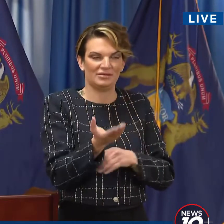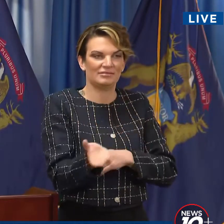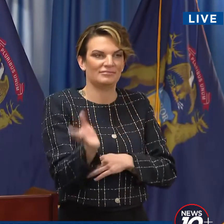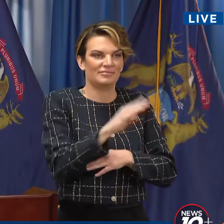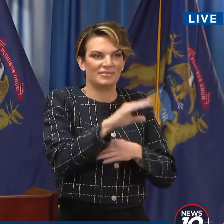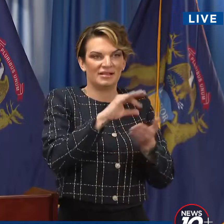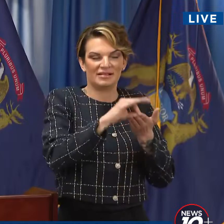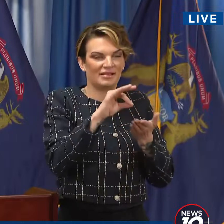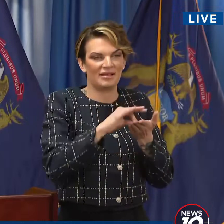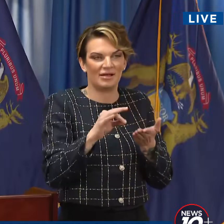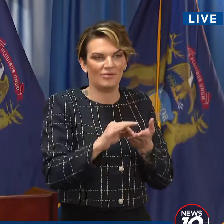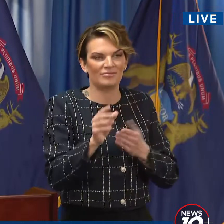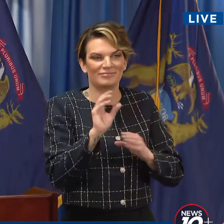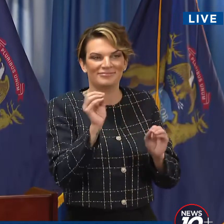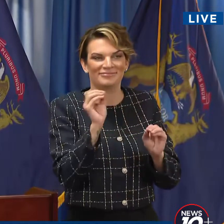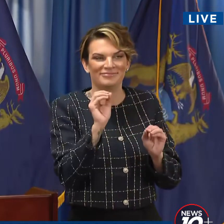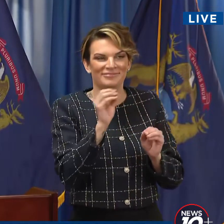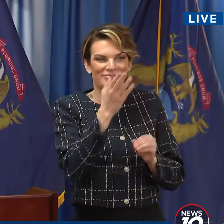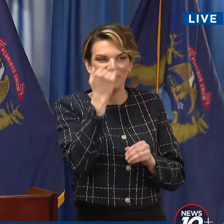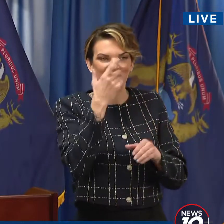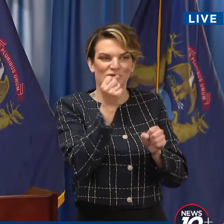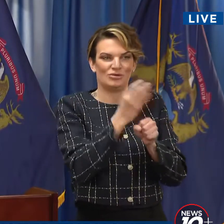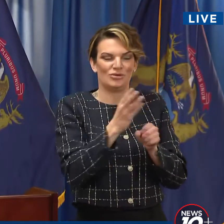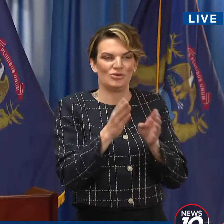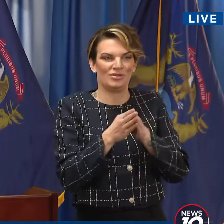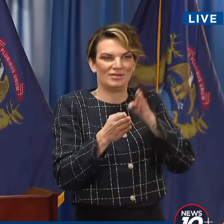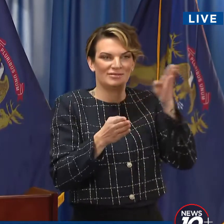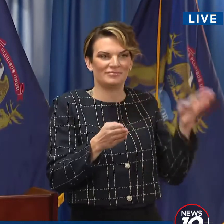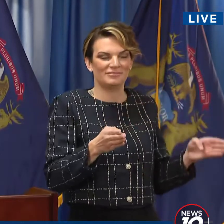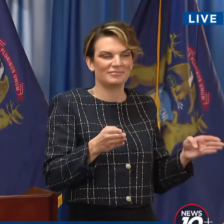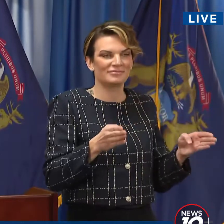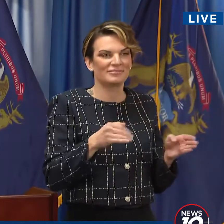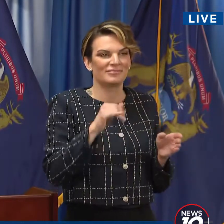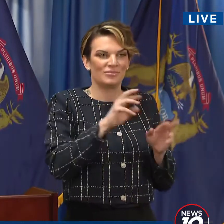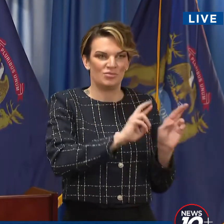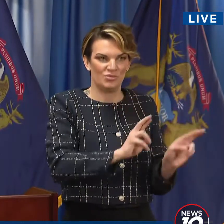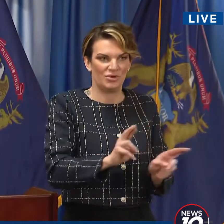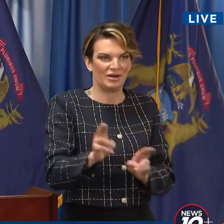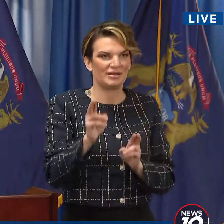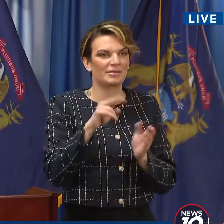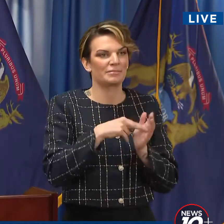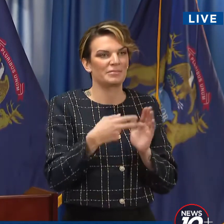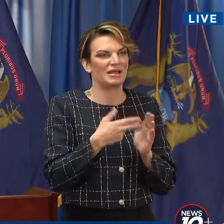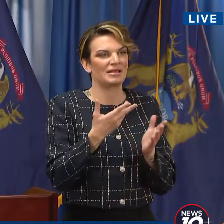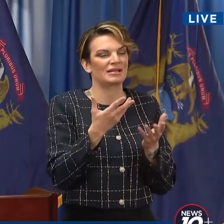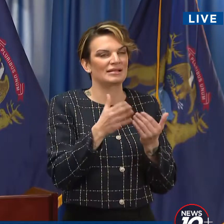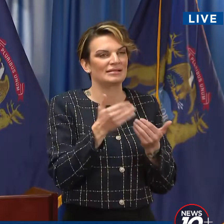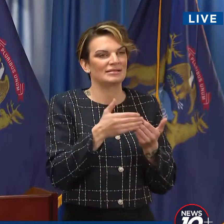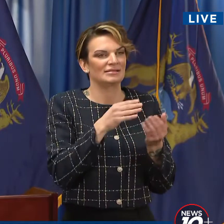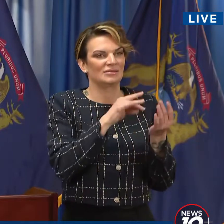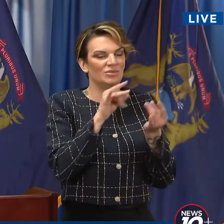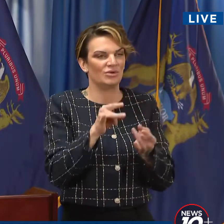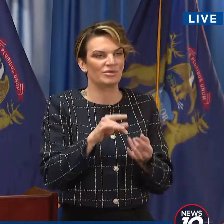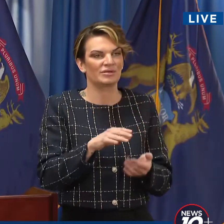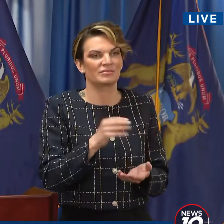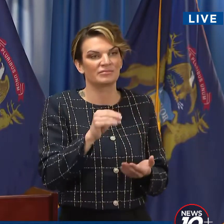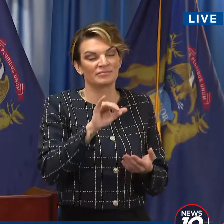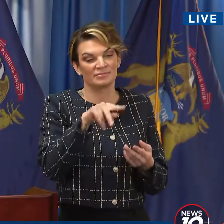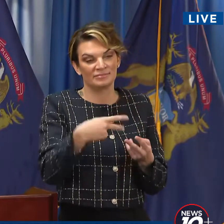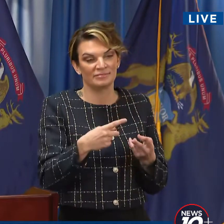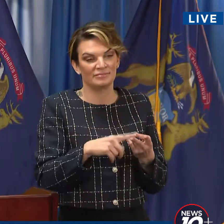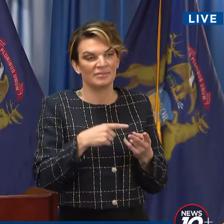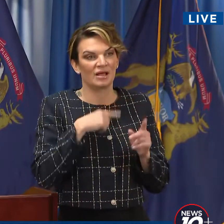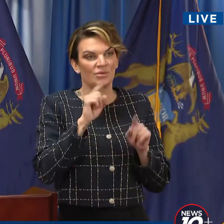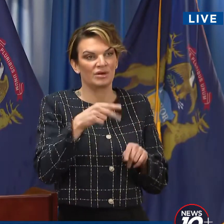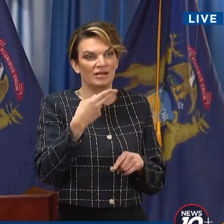all of the rest, and that I think led to a calmer, smoother evening into the morning. And the other thing, though, I saw, and I visited